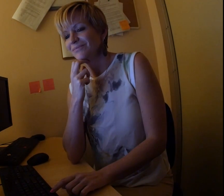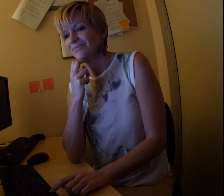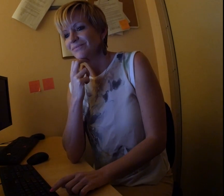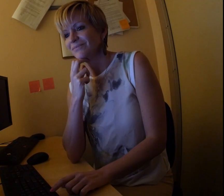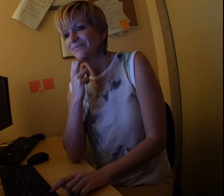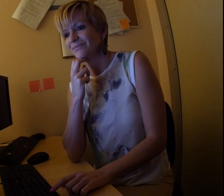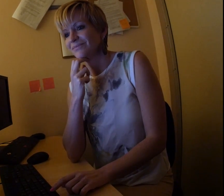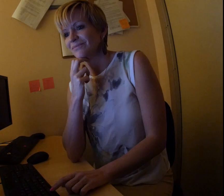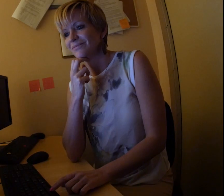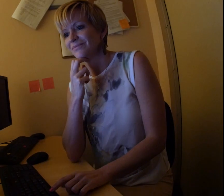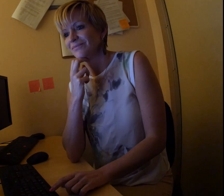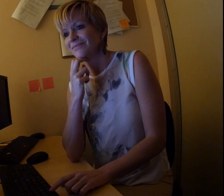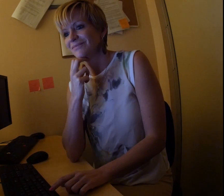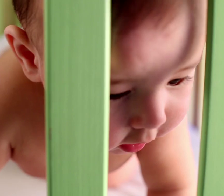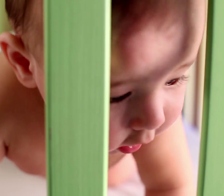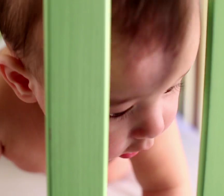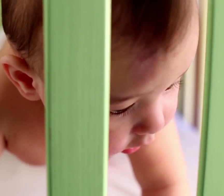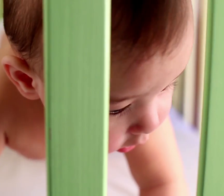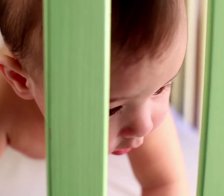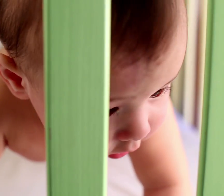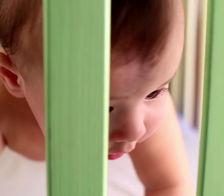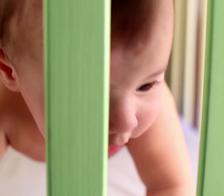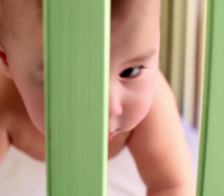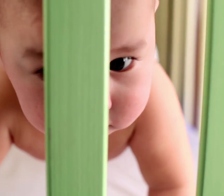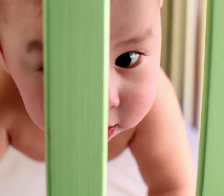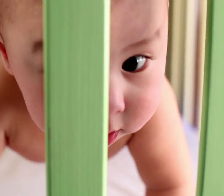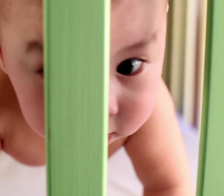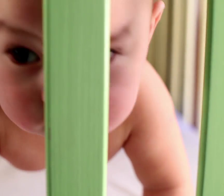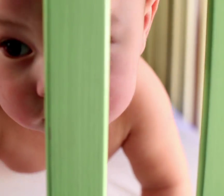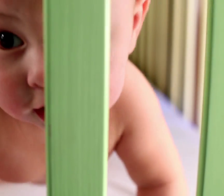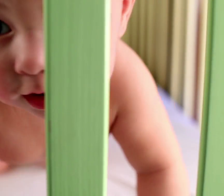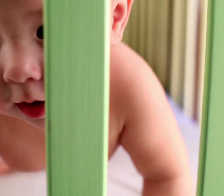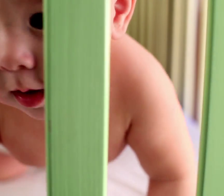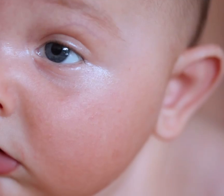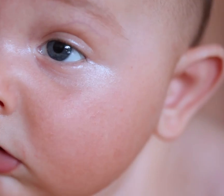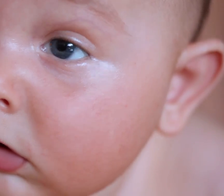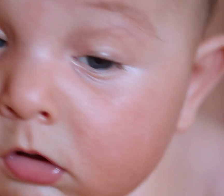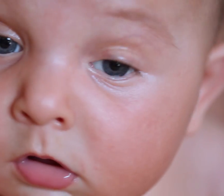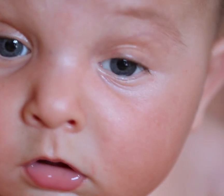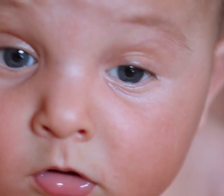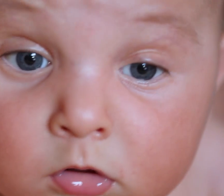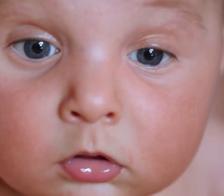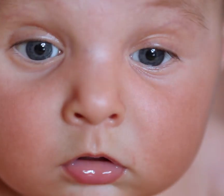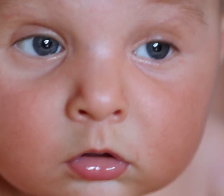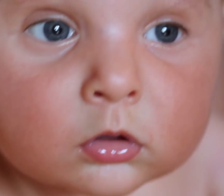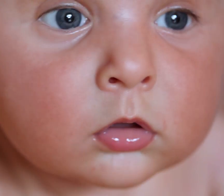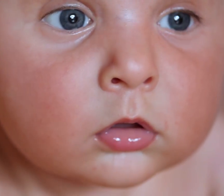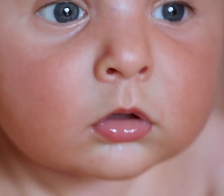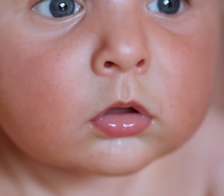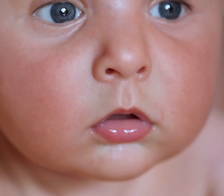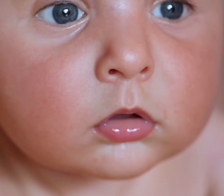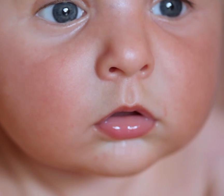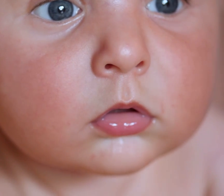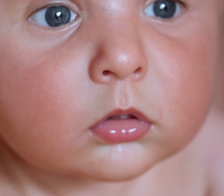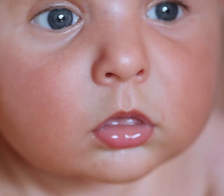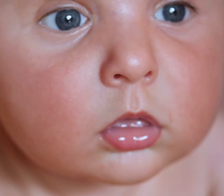no. Bosworth says they should still be exposed to sign language during those key early months. Sign language